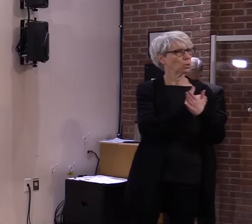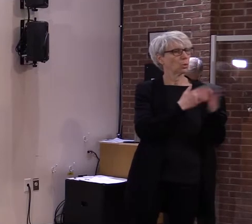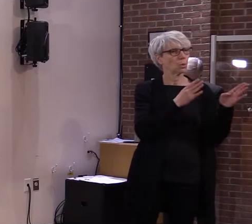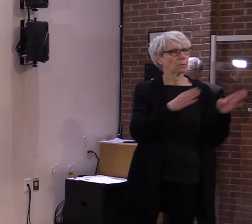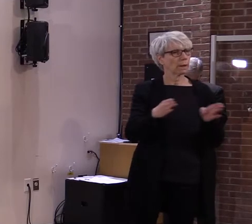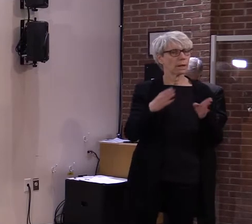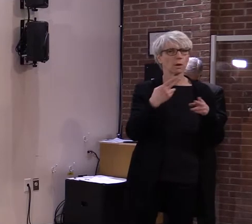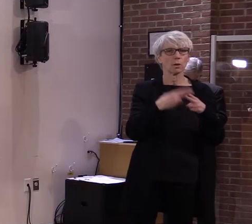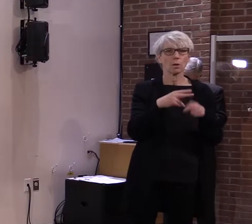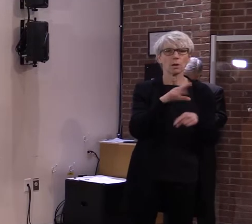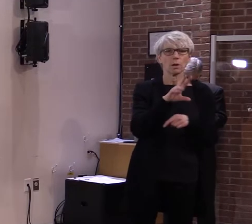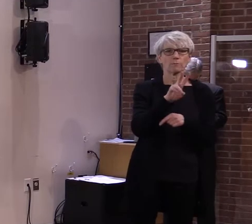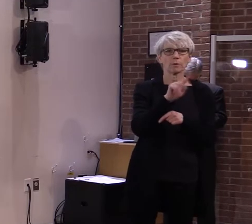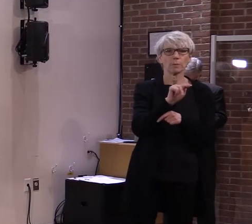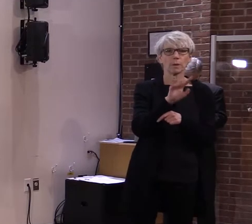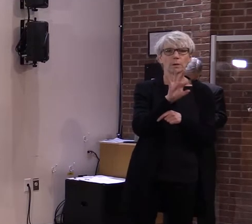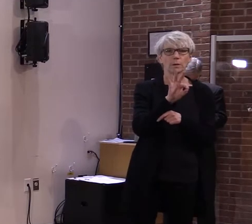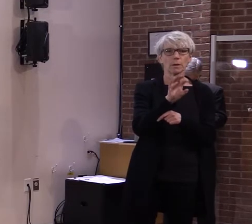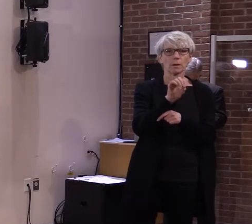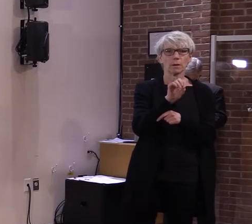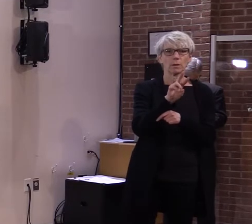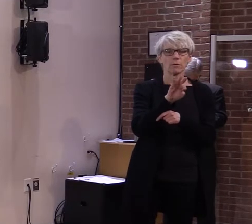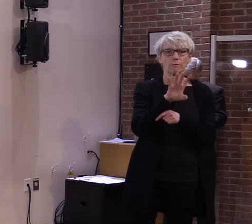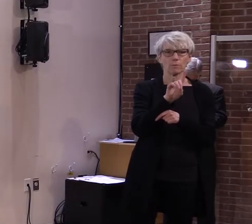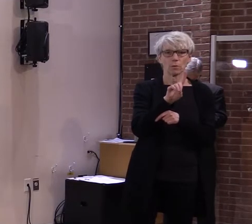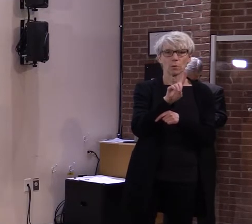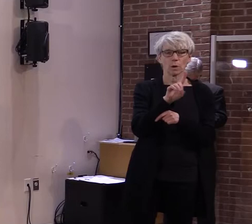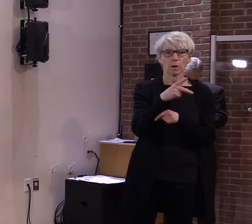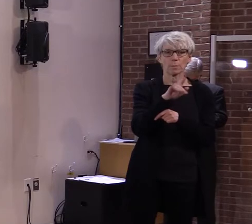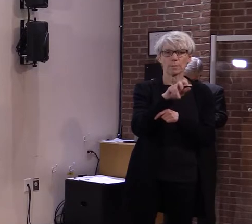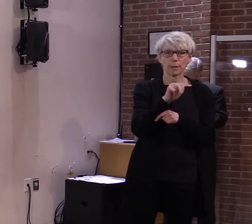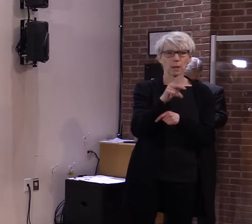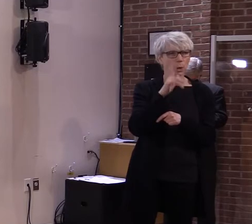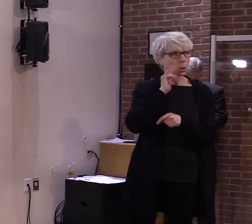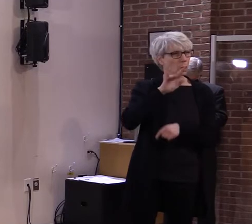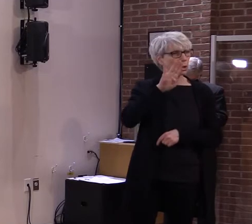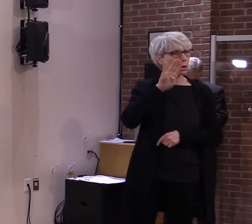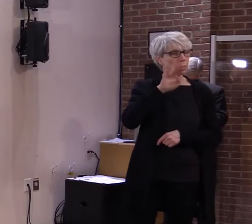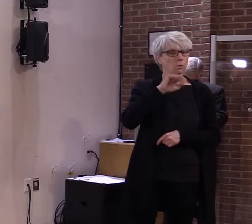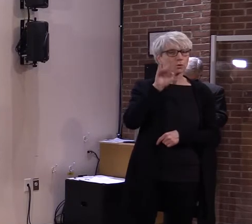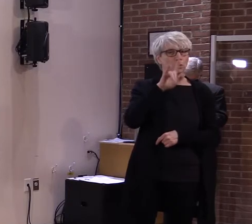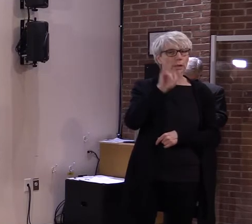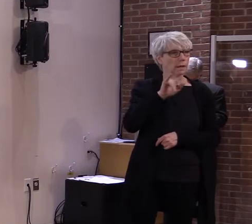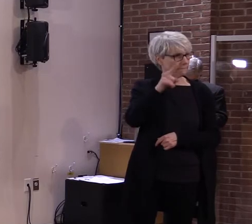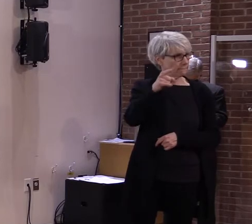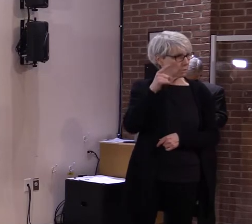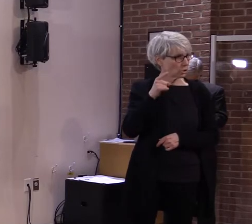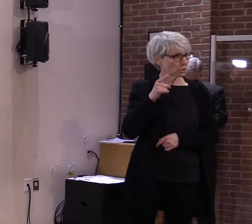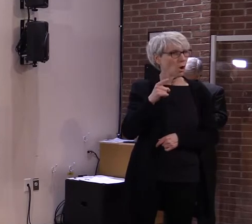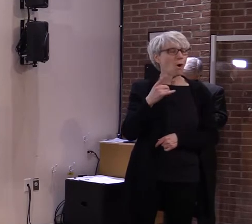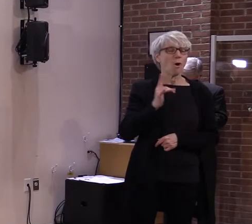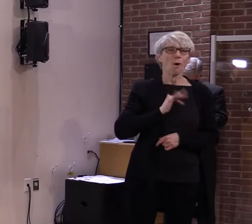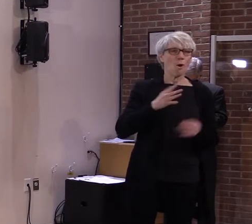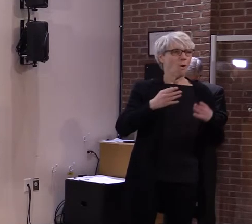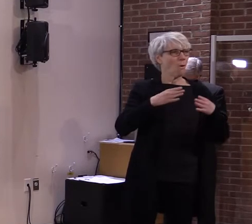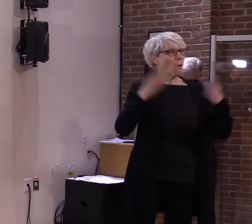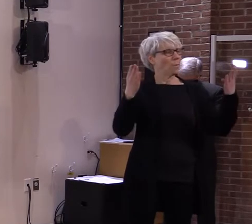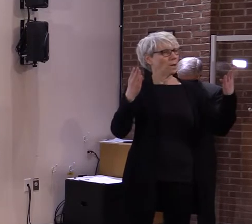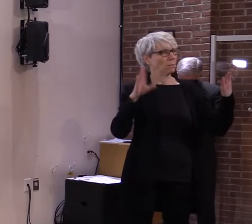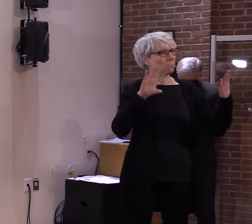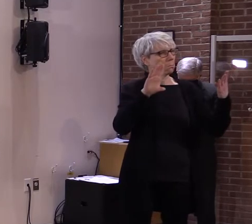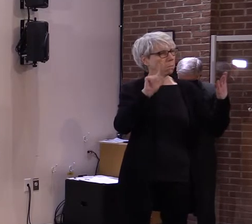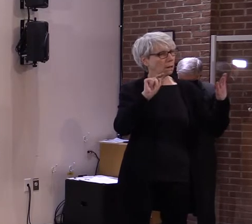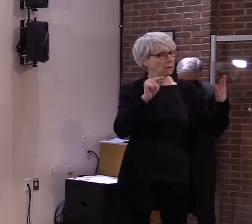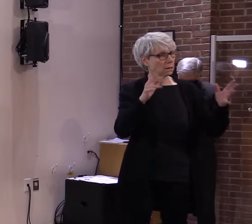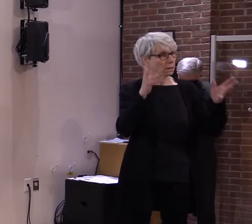So on July 4th, obviously we have a lot of things being rolled back, but it still says masking and distancing encouraged and universal